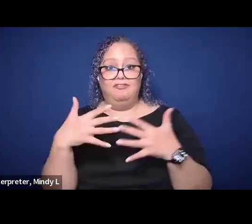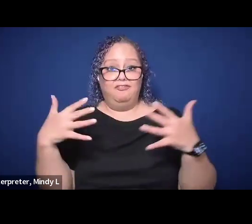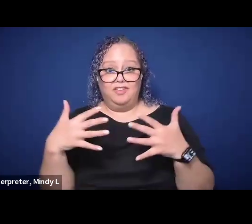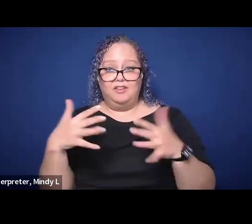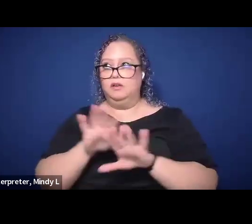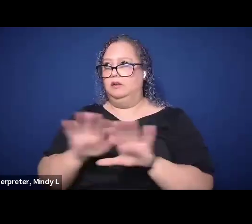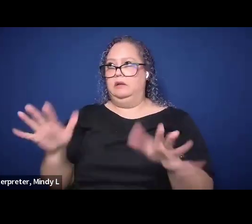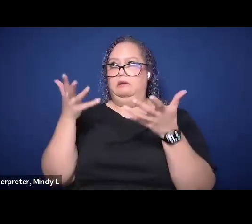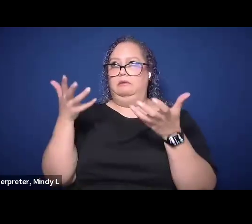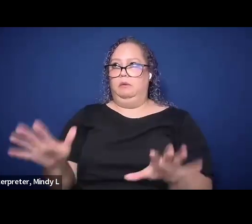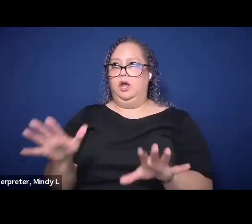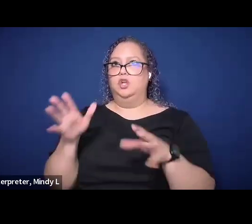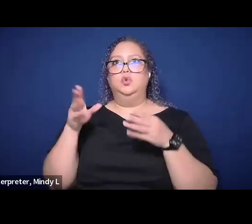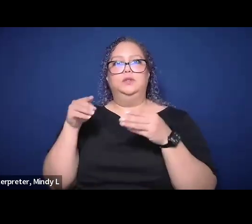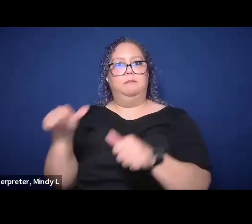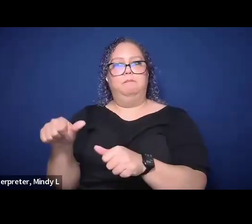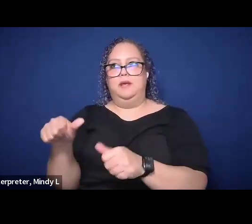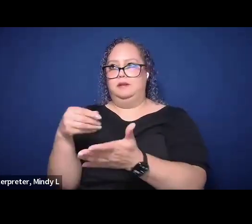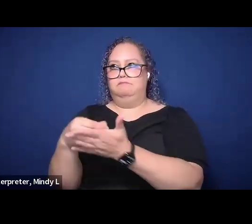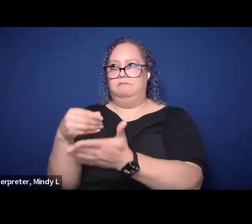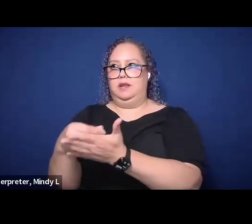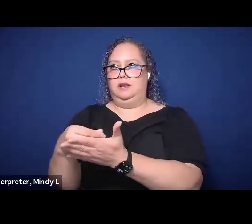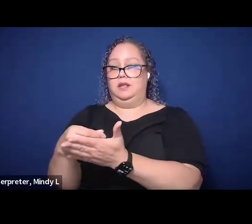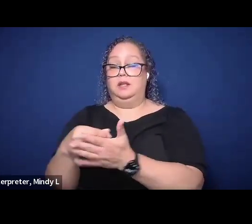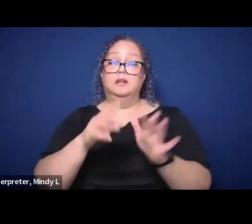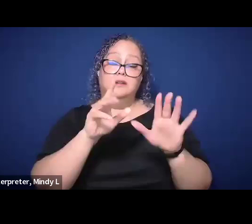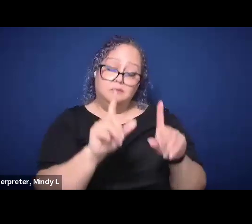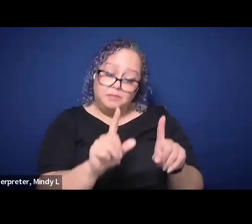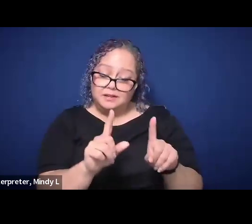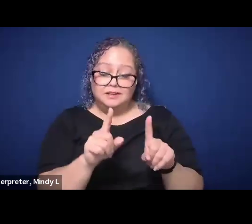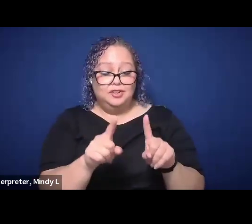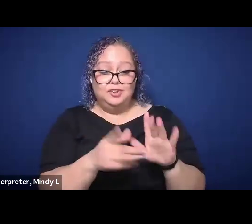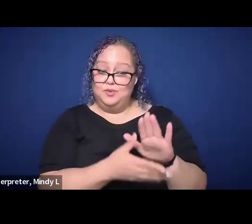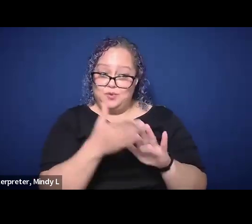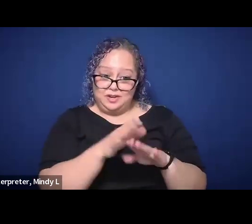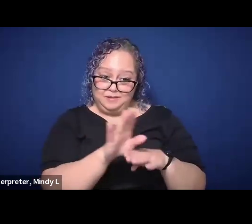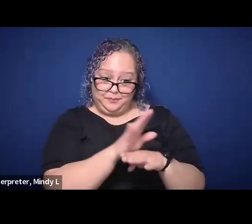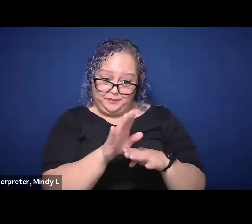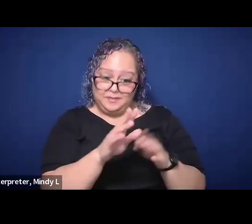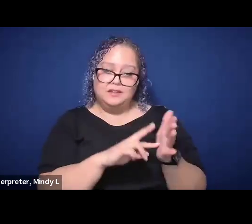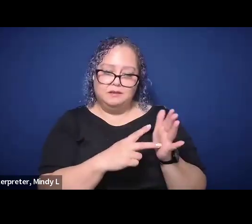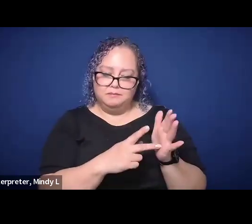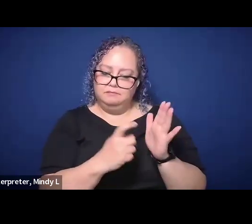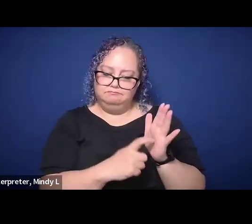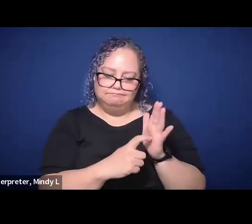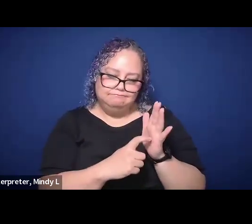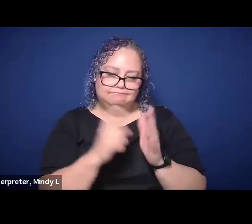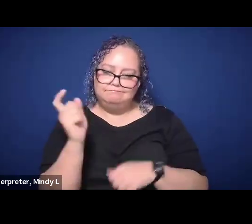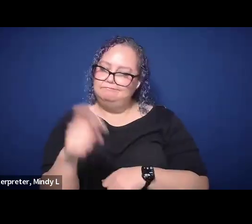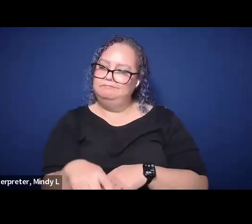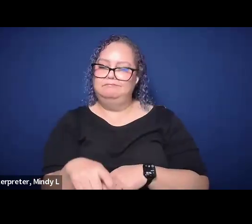And when you are running a business, you are going to have to spend money. It's